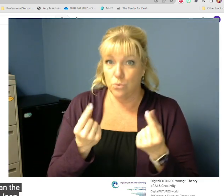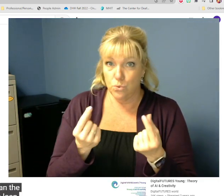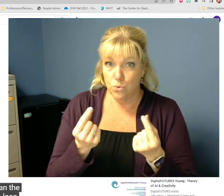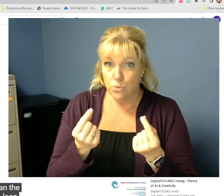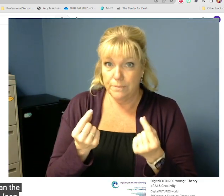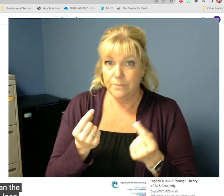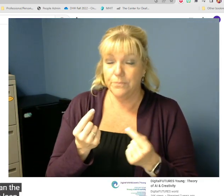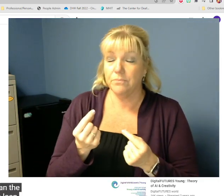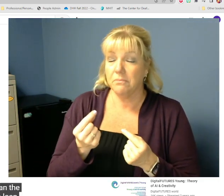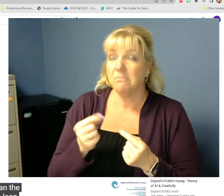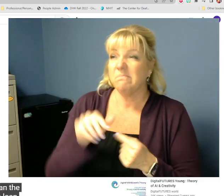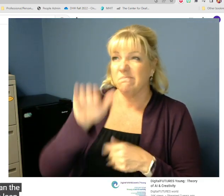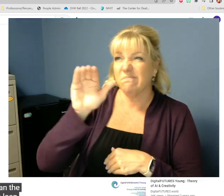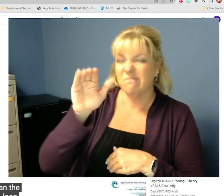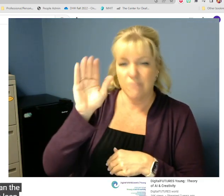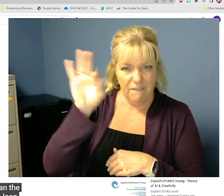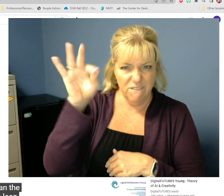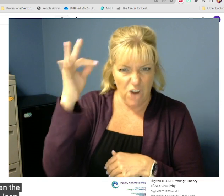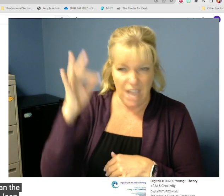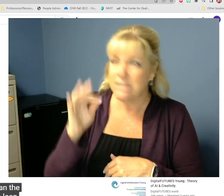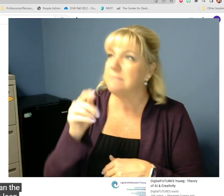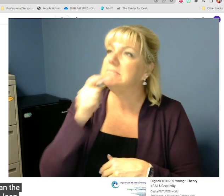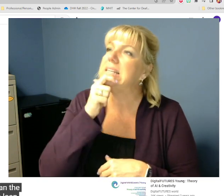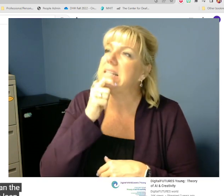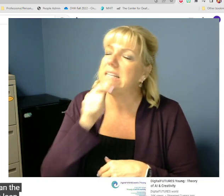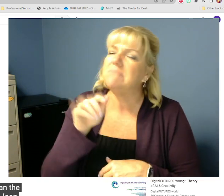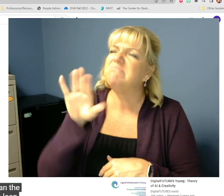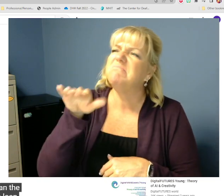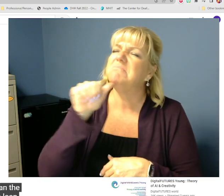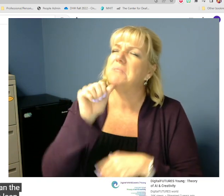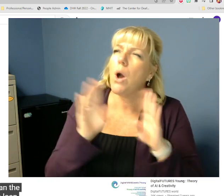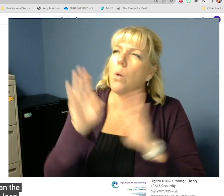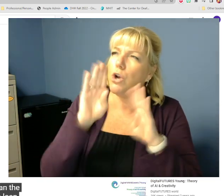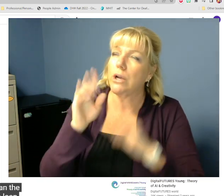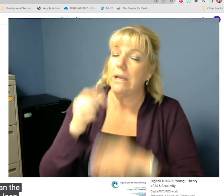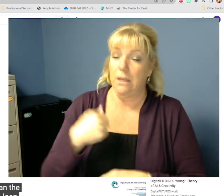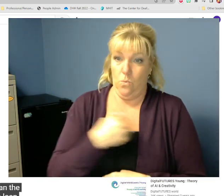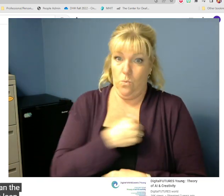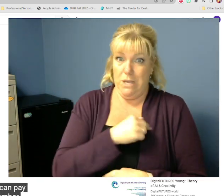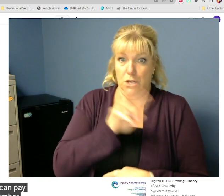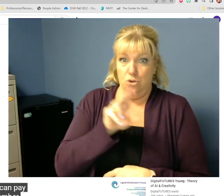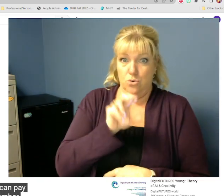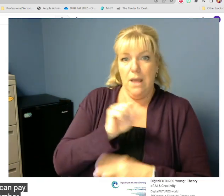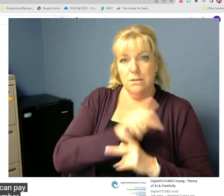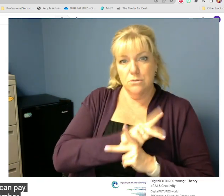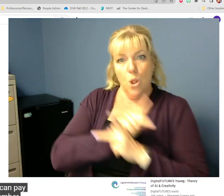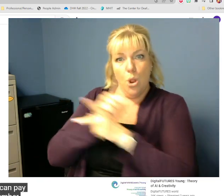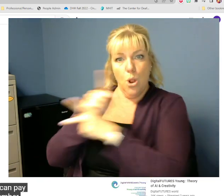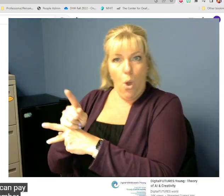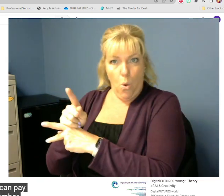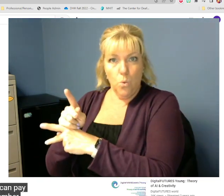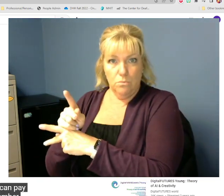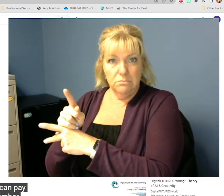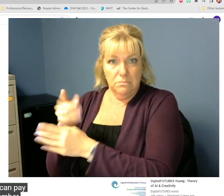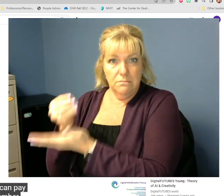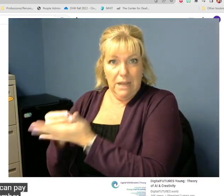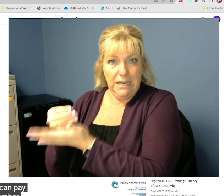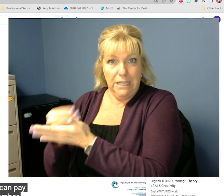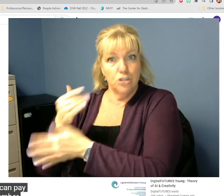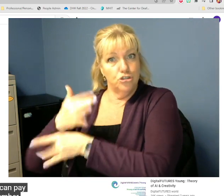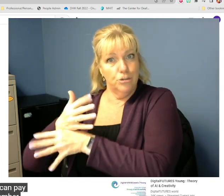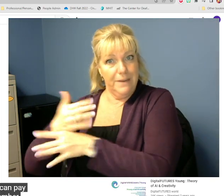France and England, don't worry, we're going to loan the money to Germany. So we're going to loan money to Germany so that